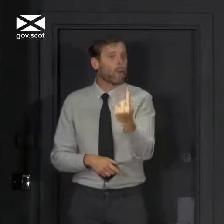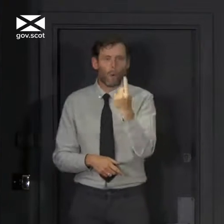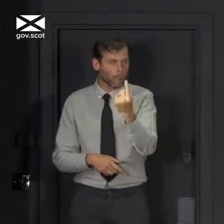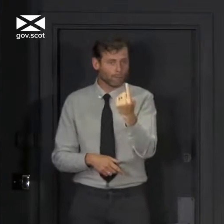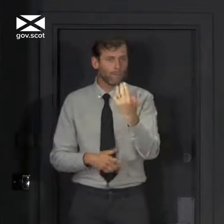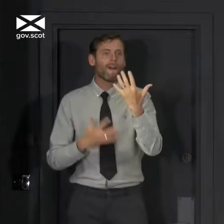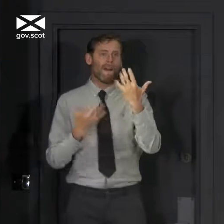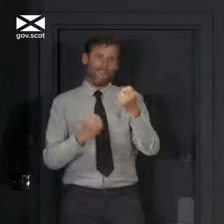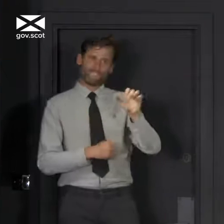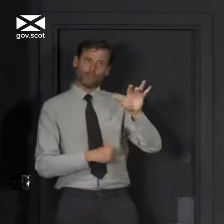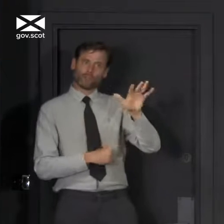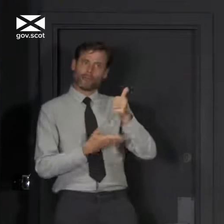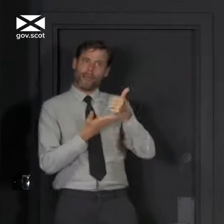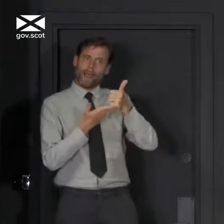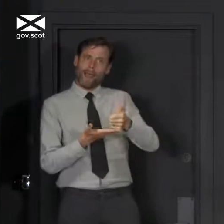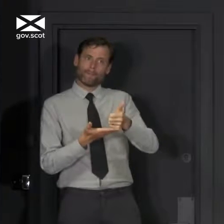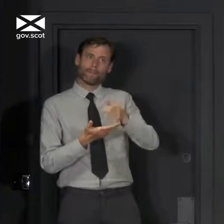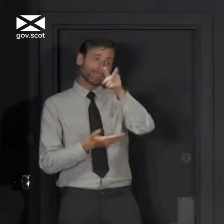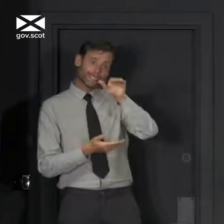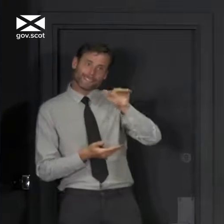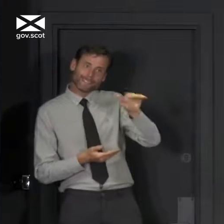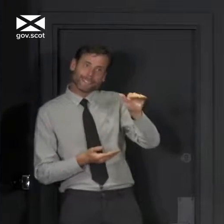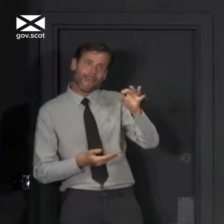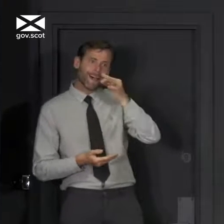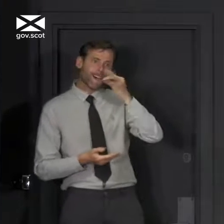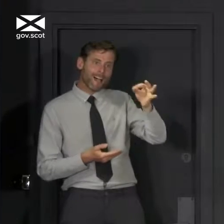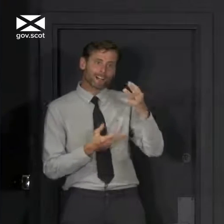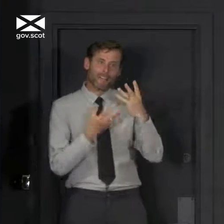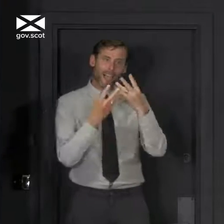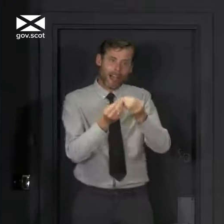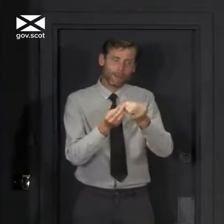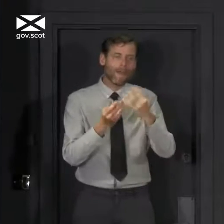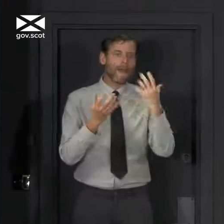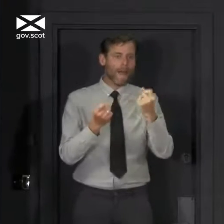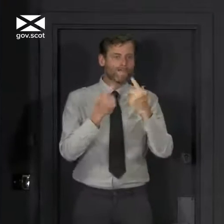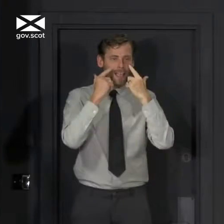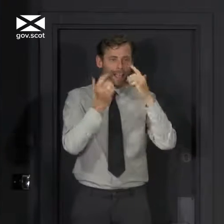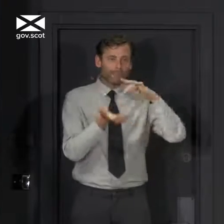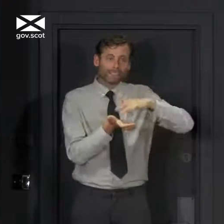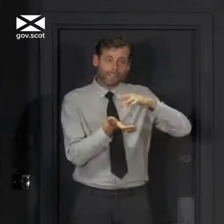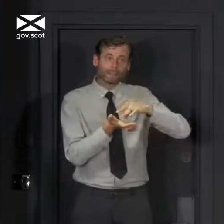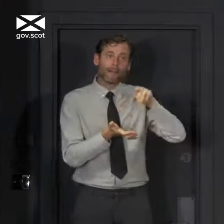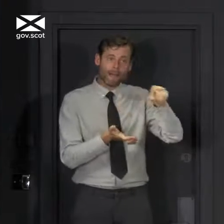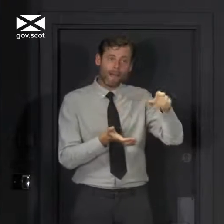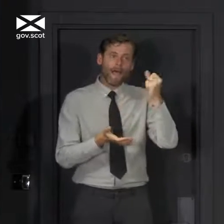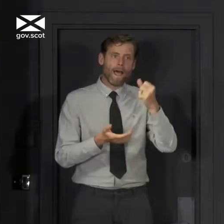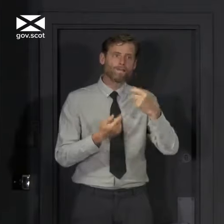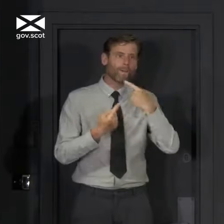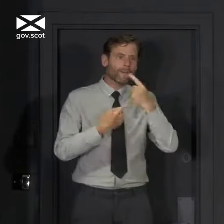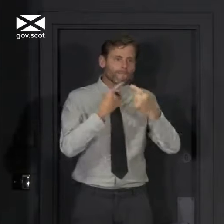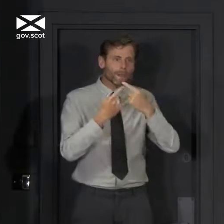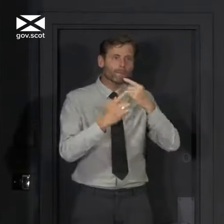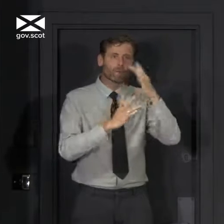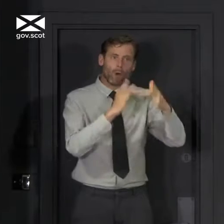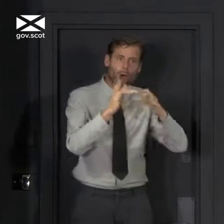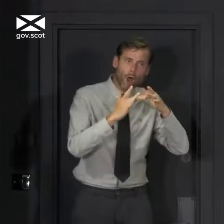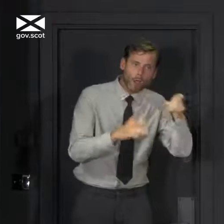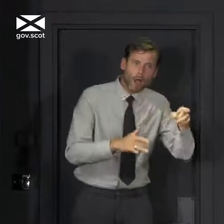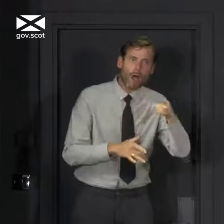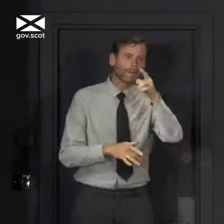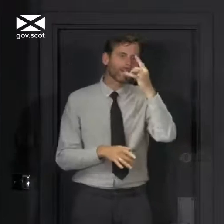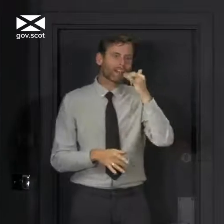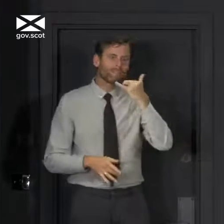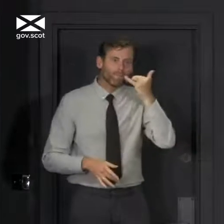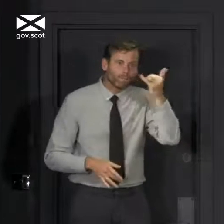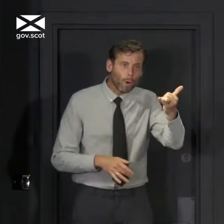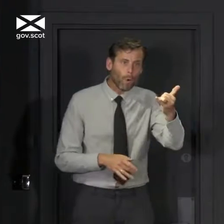it. Carers centres are operating online and on the phone, and they can provide you with information,